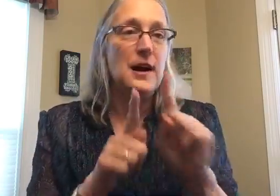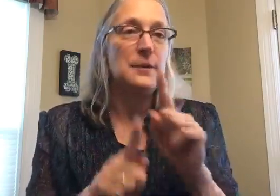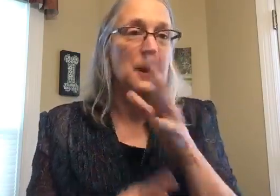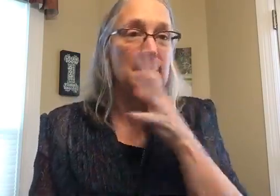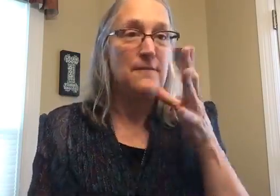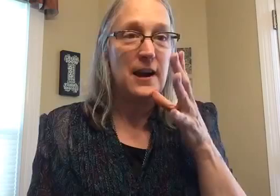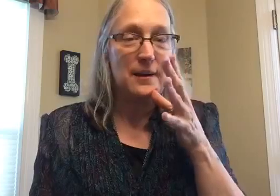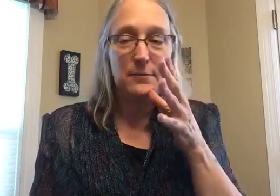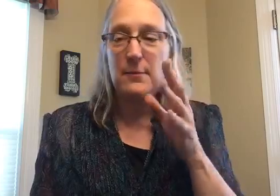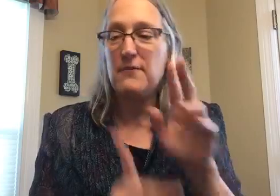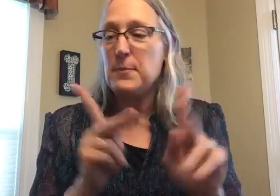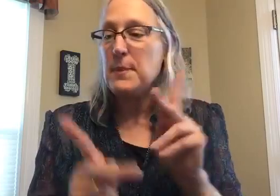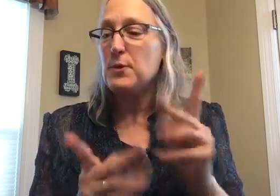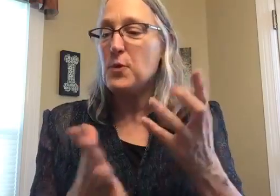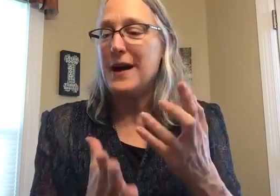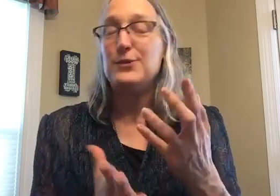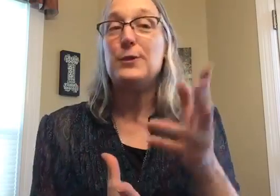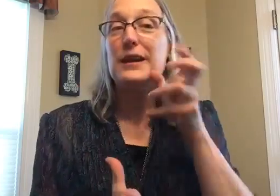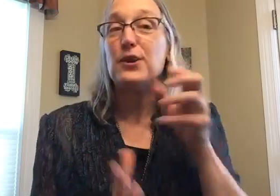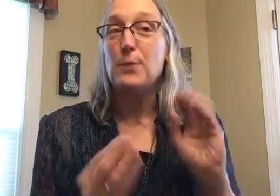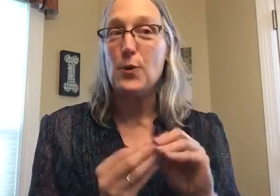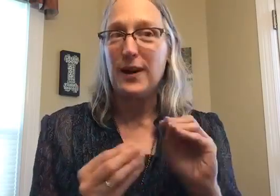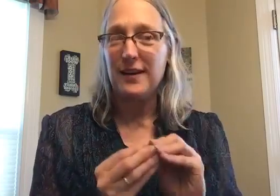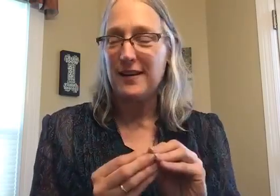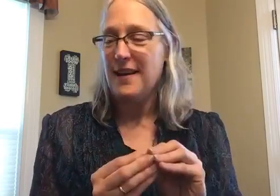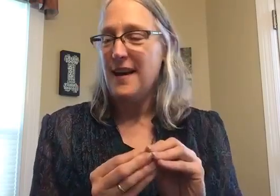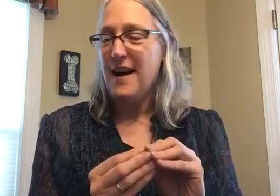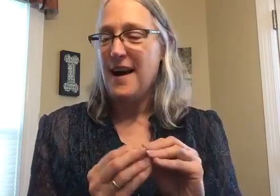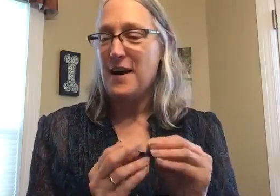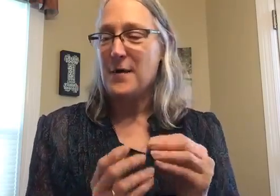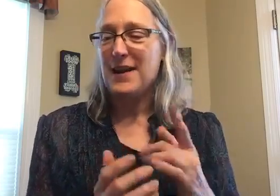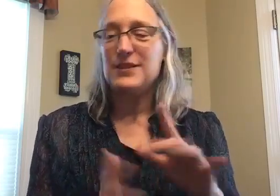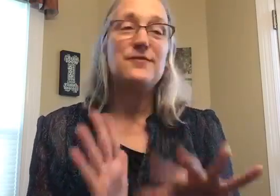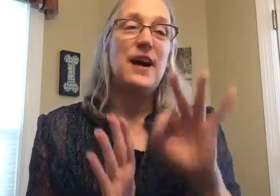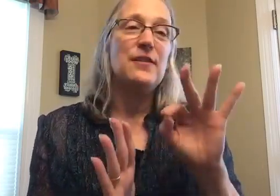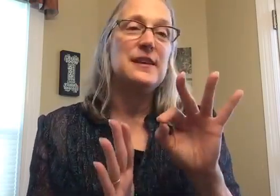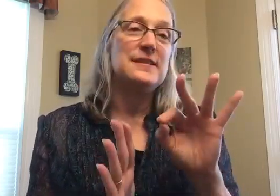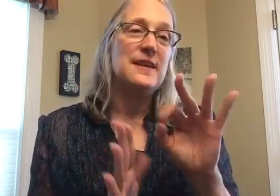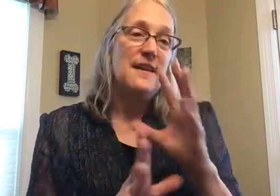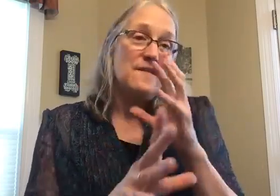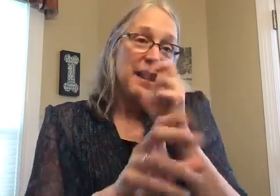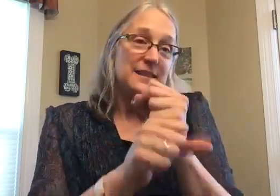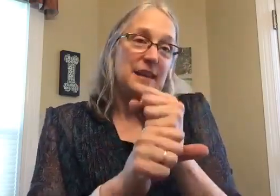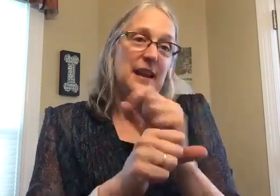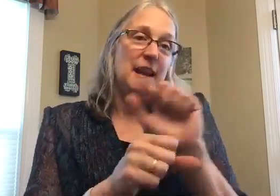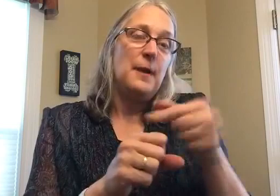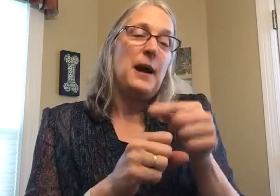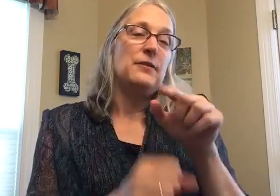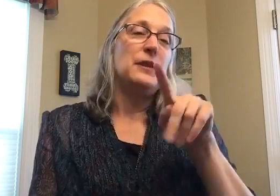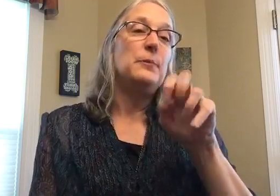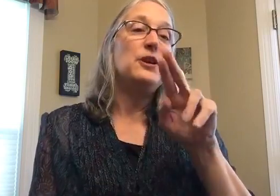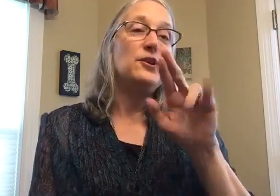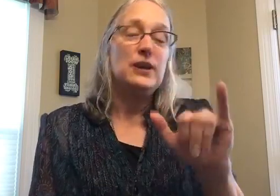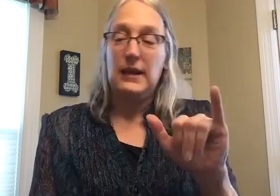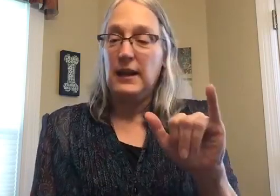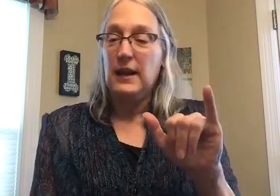about the farms. But for people who want to hear more, I just found this fascinating about the purity